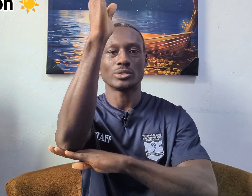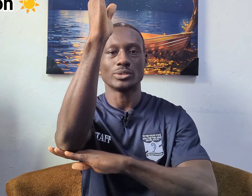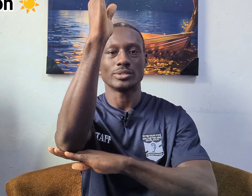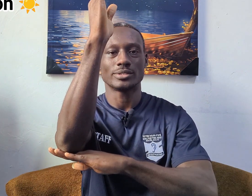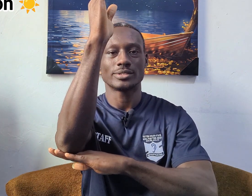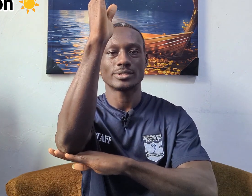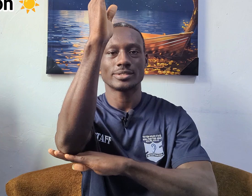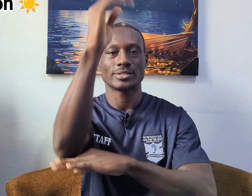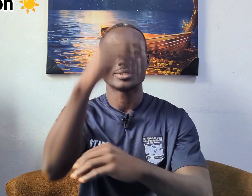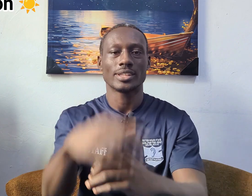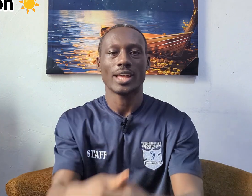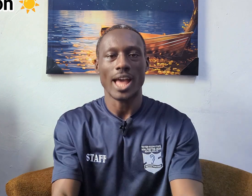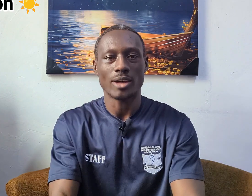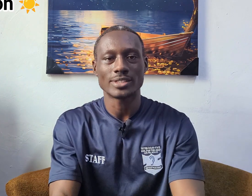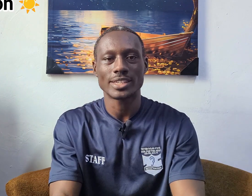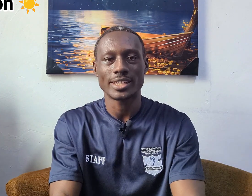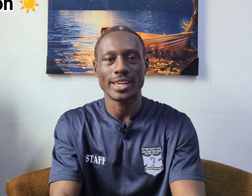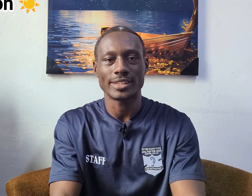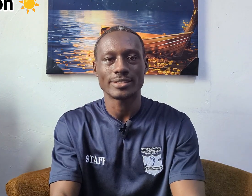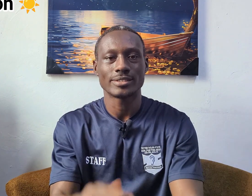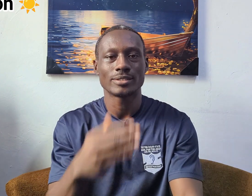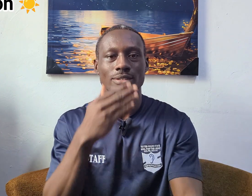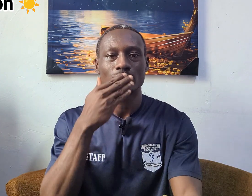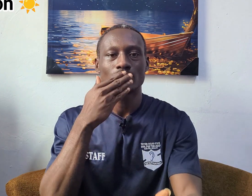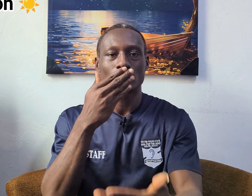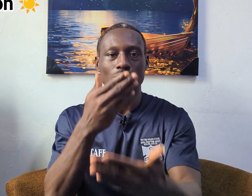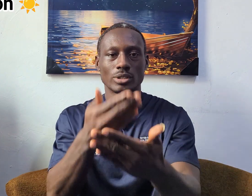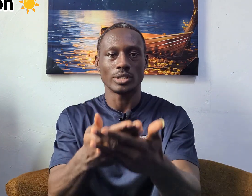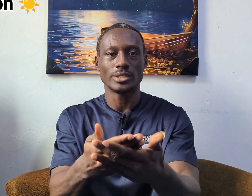afternoon. I'll take it again. Good